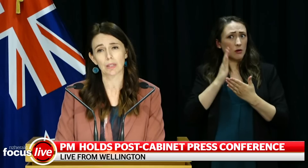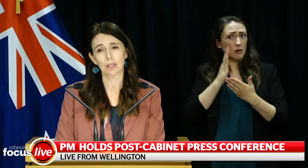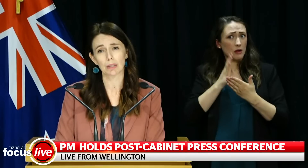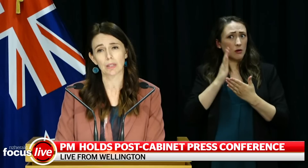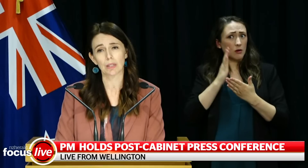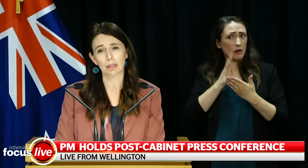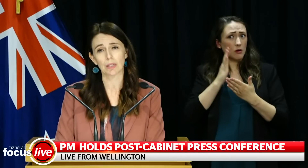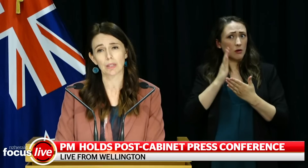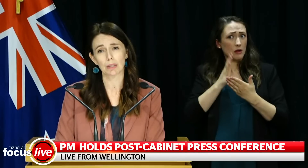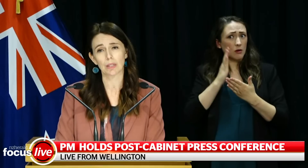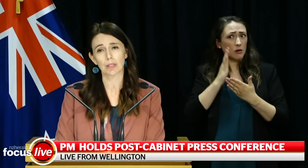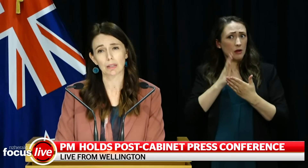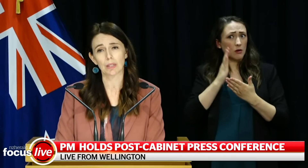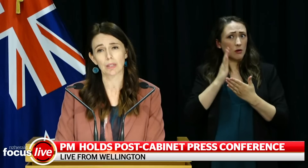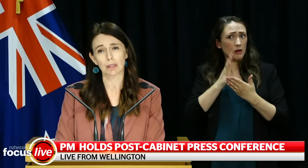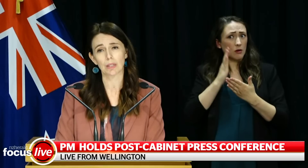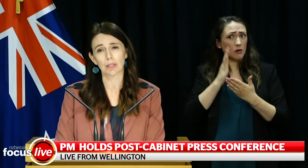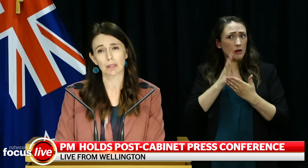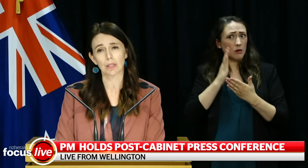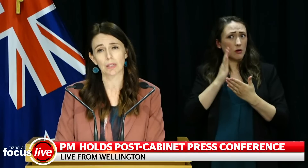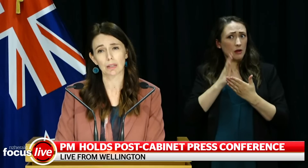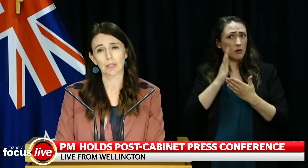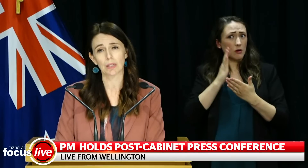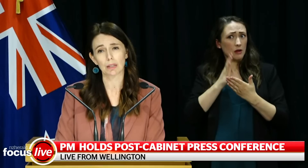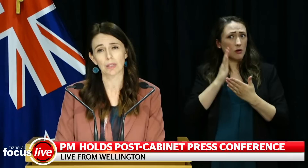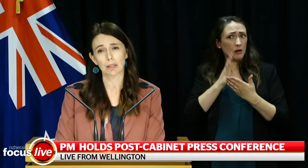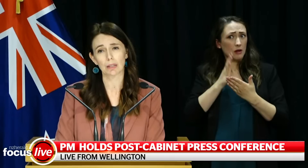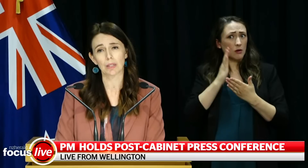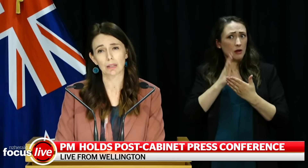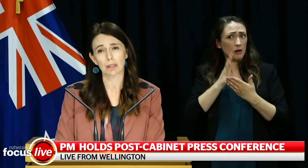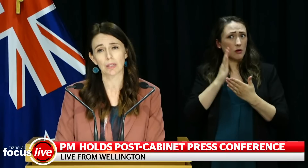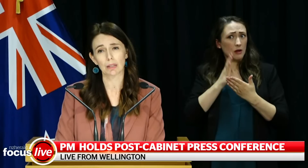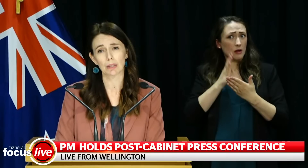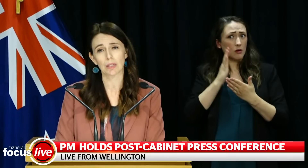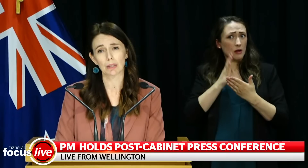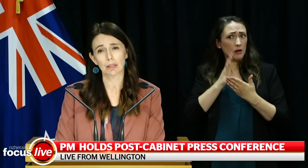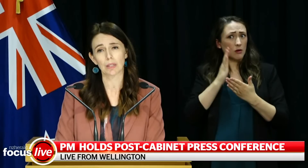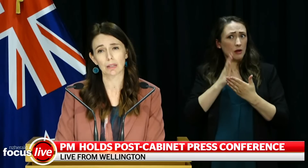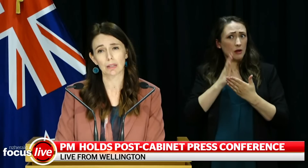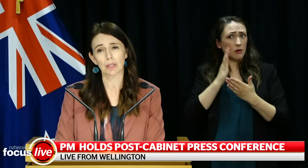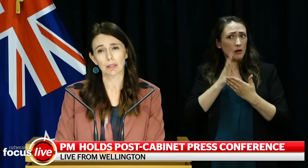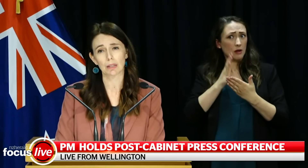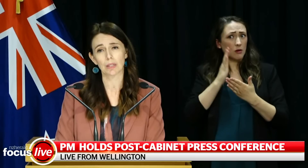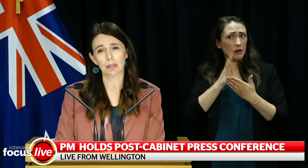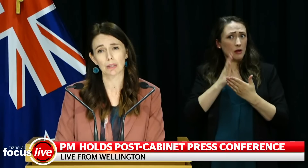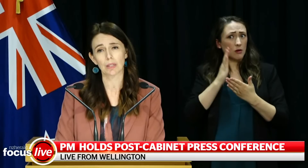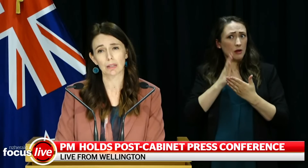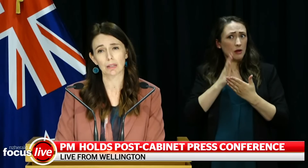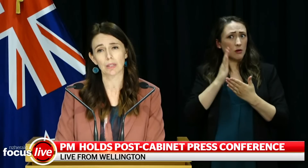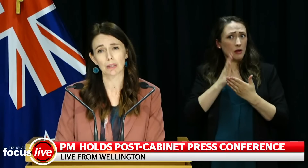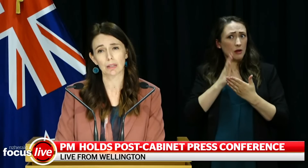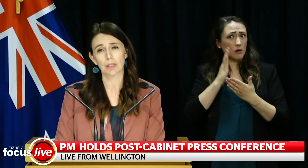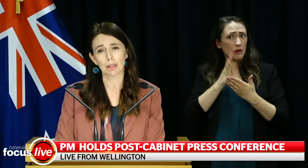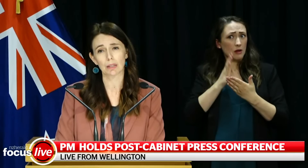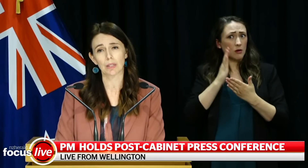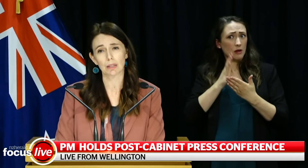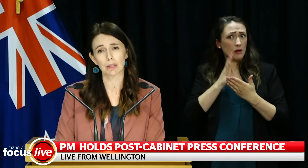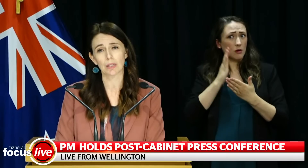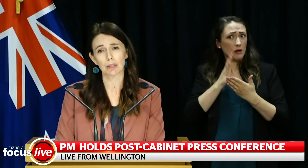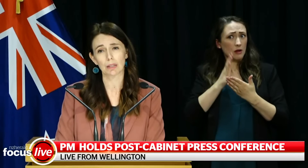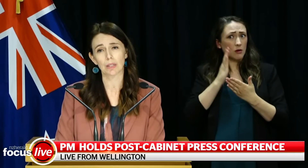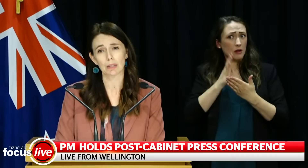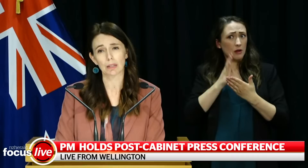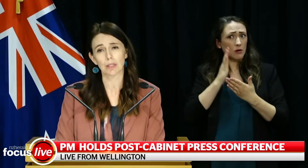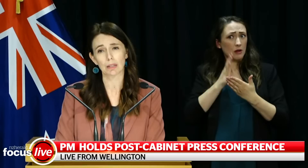through the Australia-New Zealand Leadership Forum, we have been exchanging ideas. And, I'd like to think that actually you see